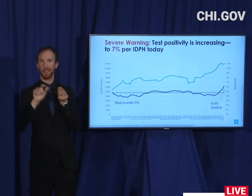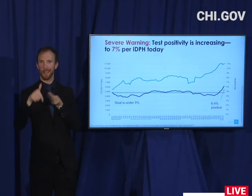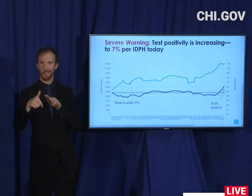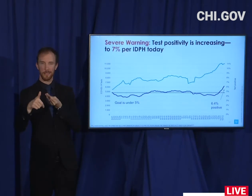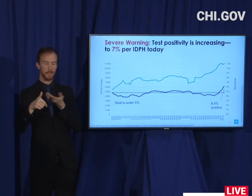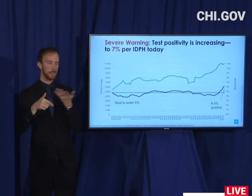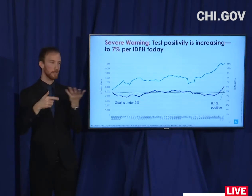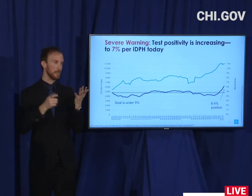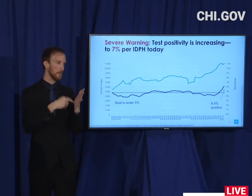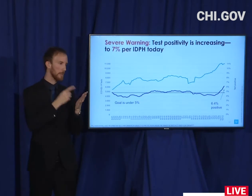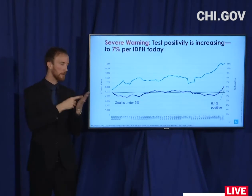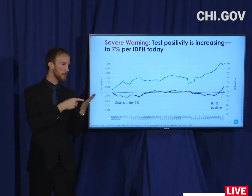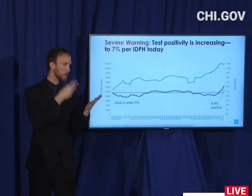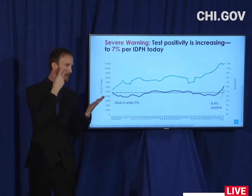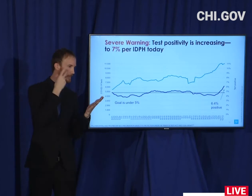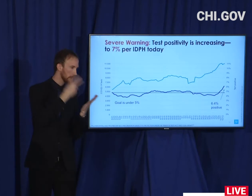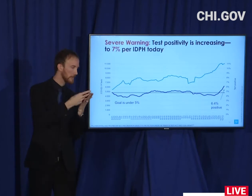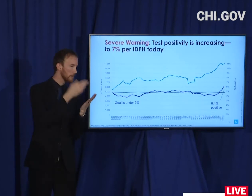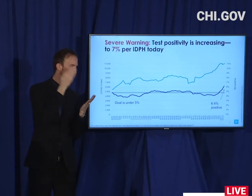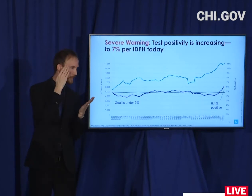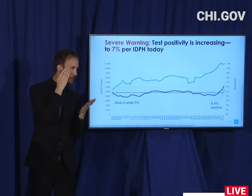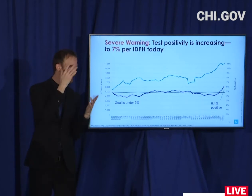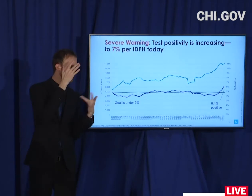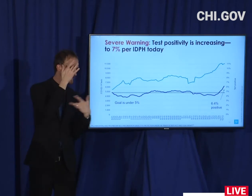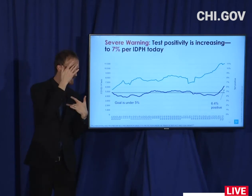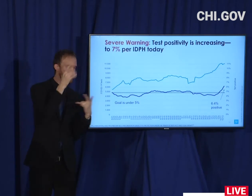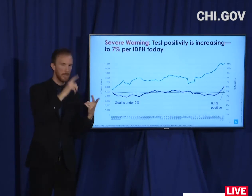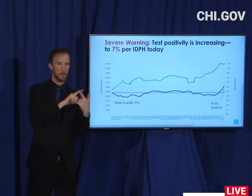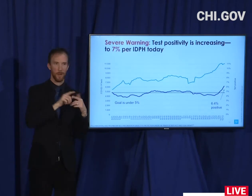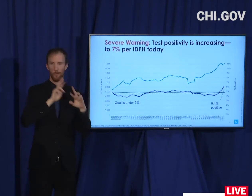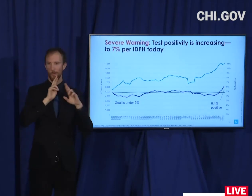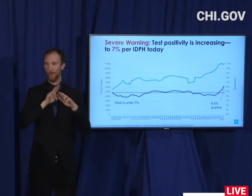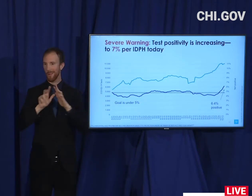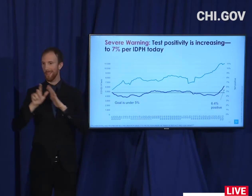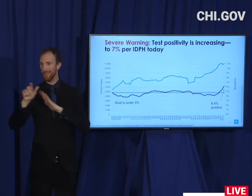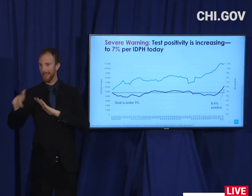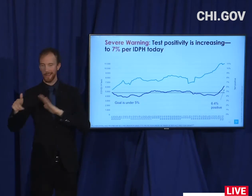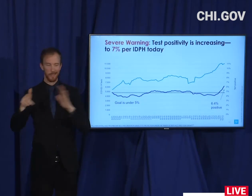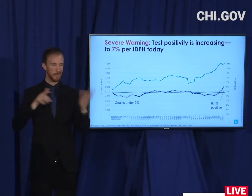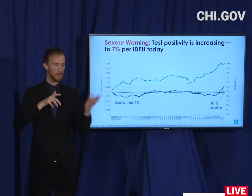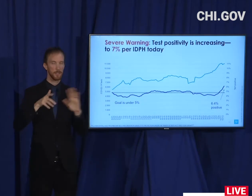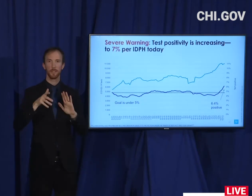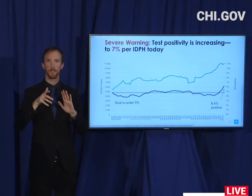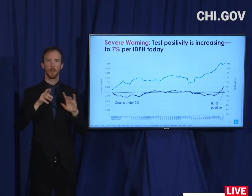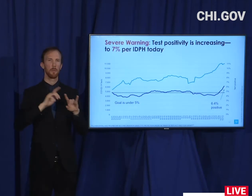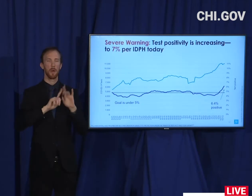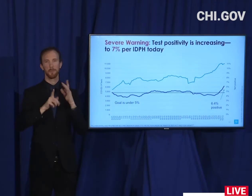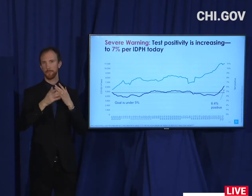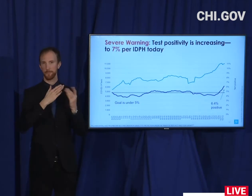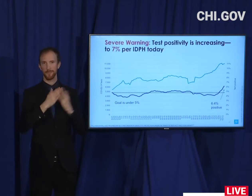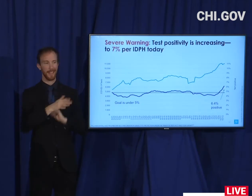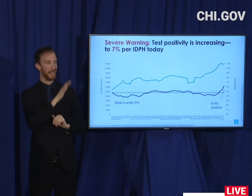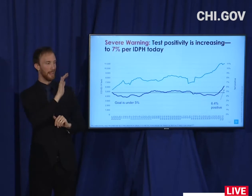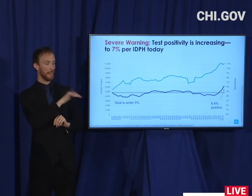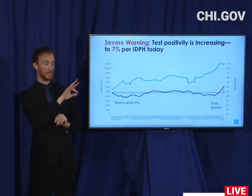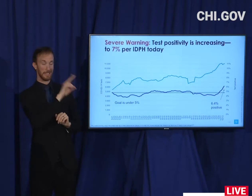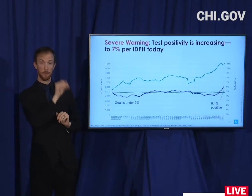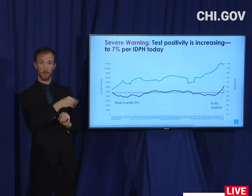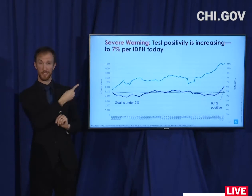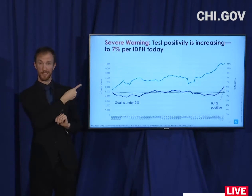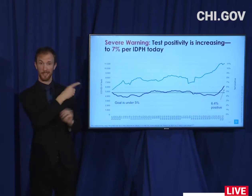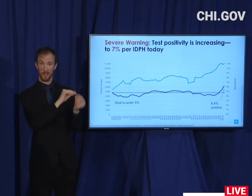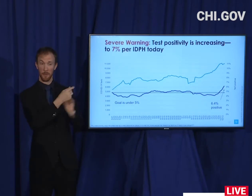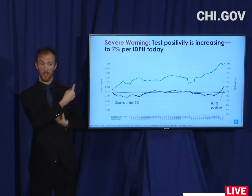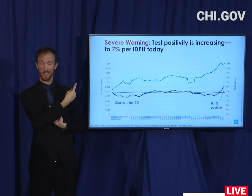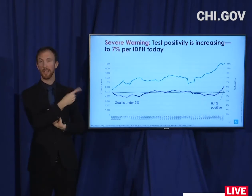diagnosed versus the dates that it's reporting. That 7% number is important, because if you've been paying attention